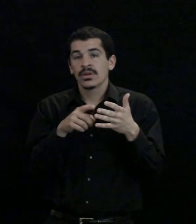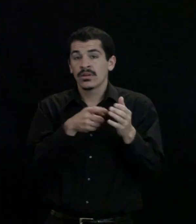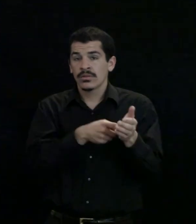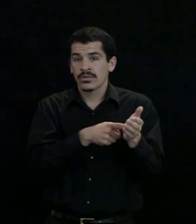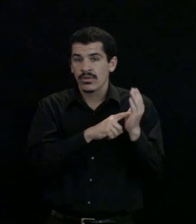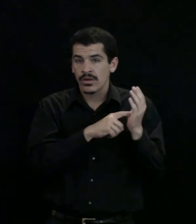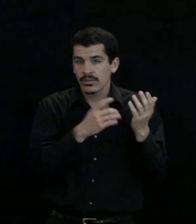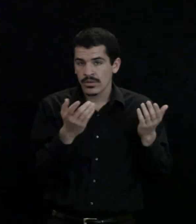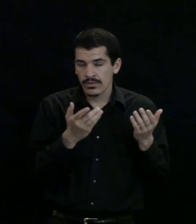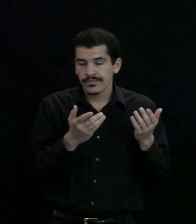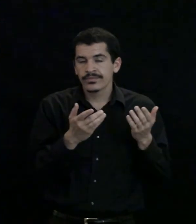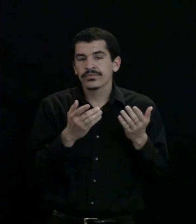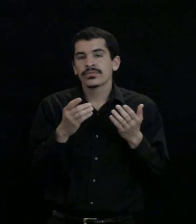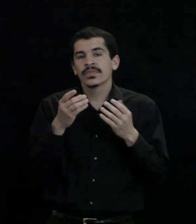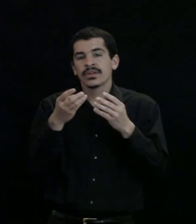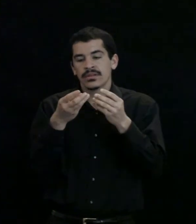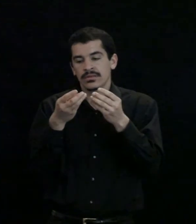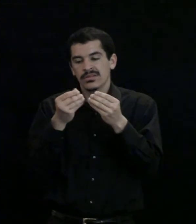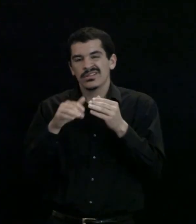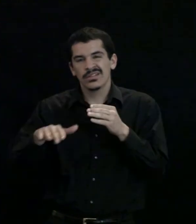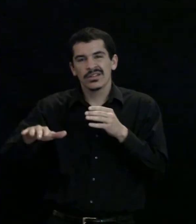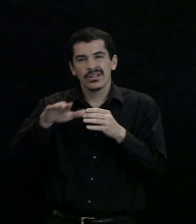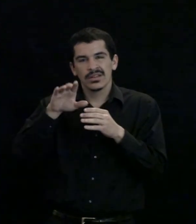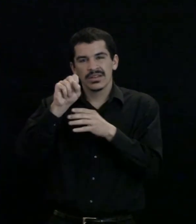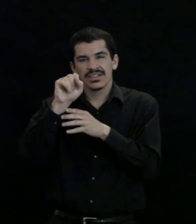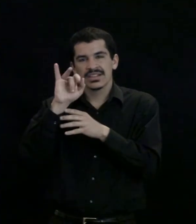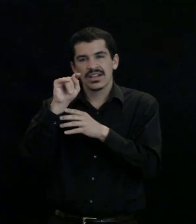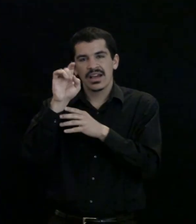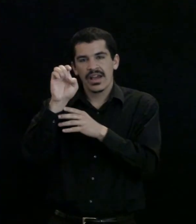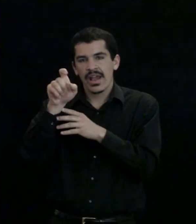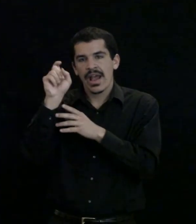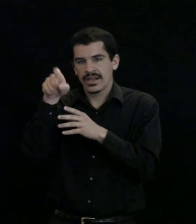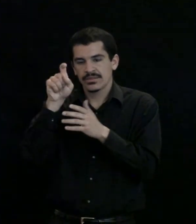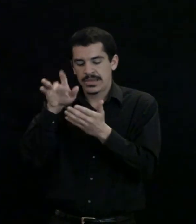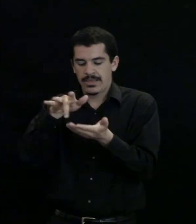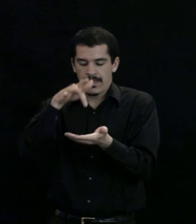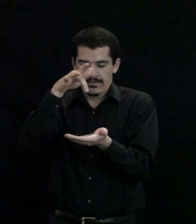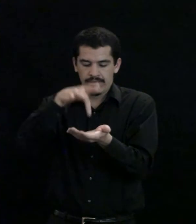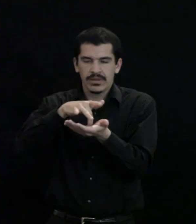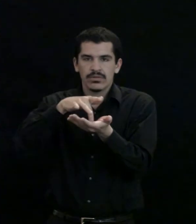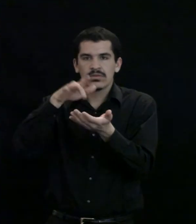The site has to be centralized in the metro area.